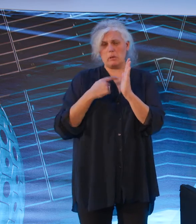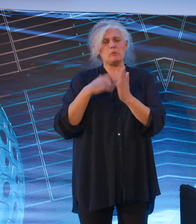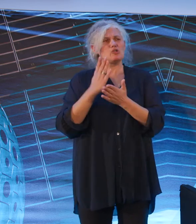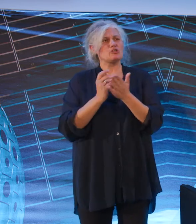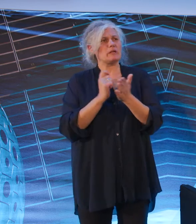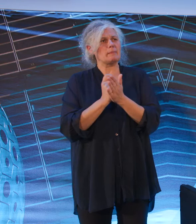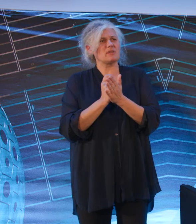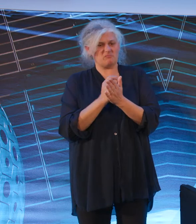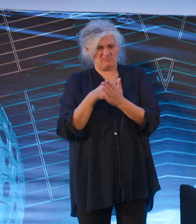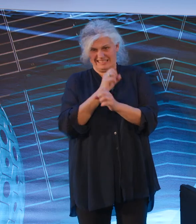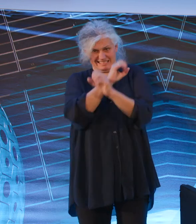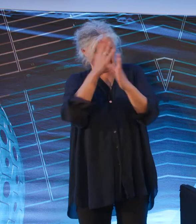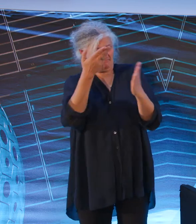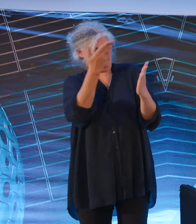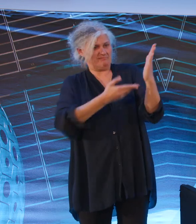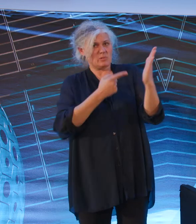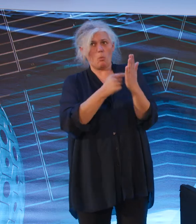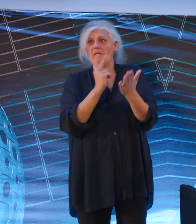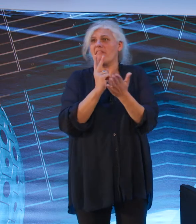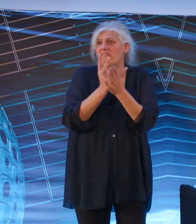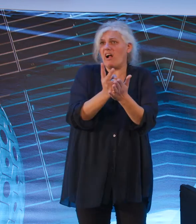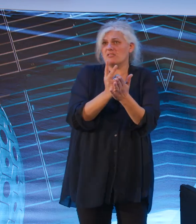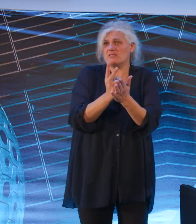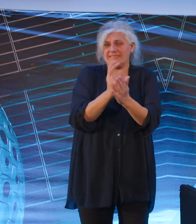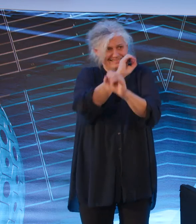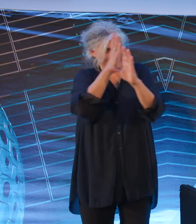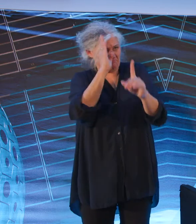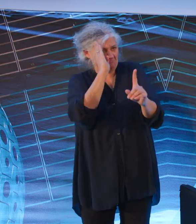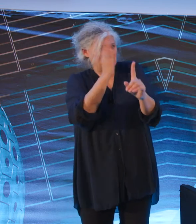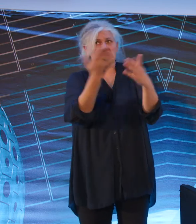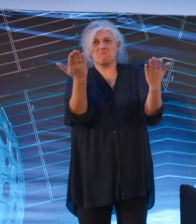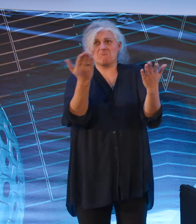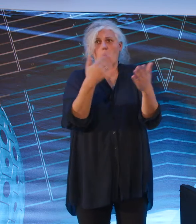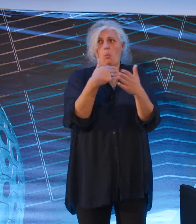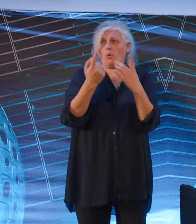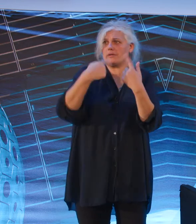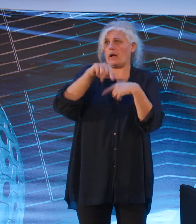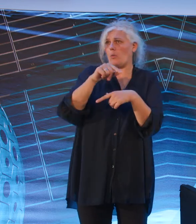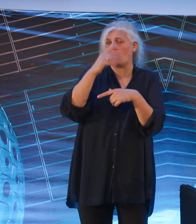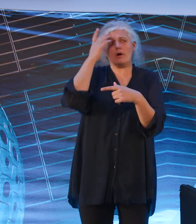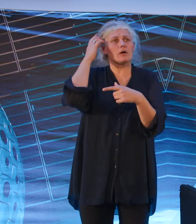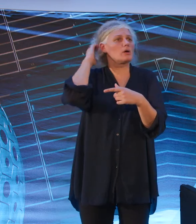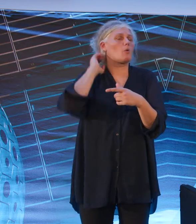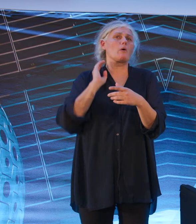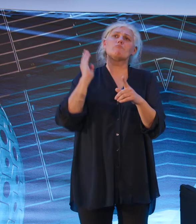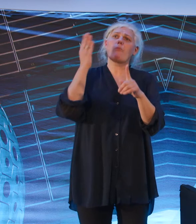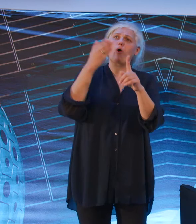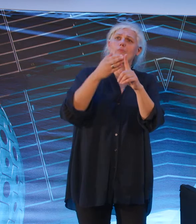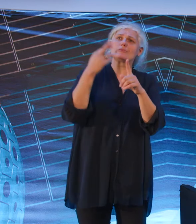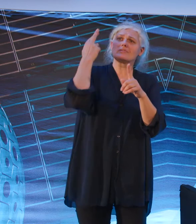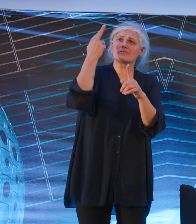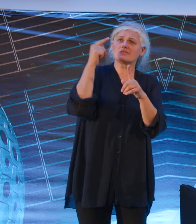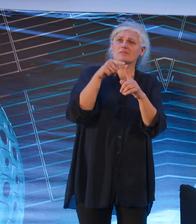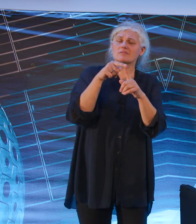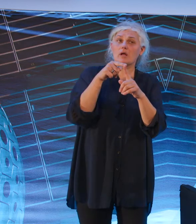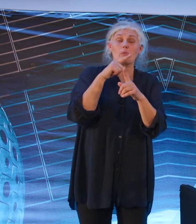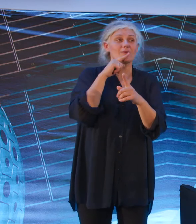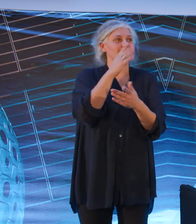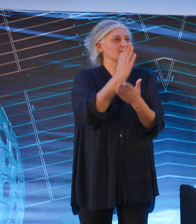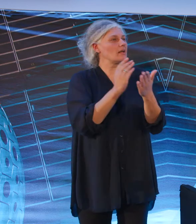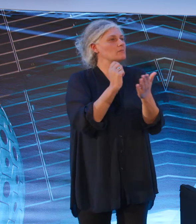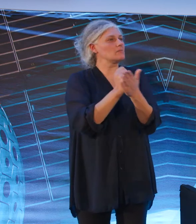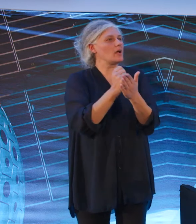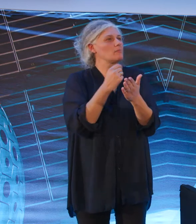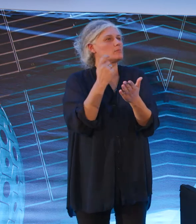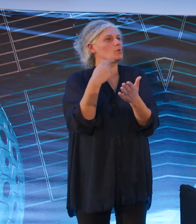it's self-explanatory what our values are, explanatory what our purpose is. But sometimes when